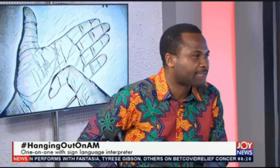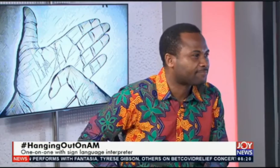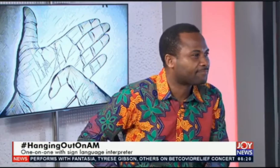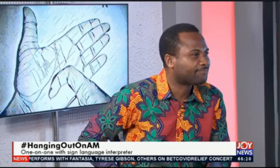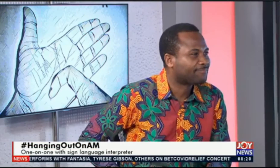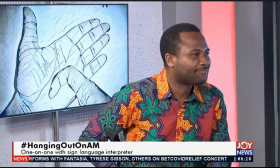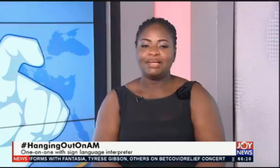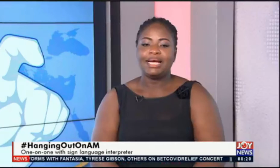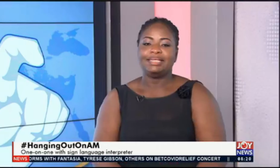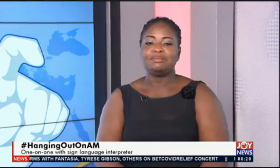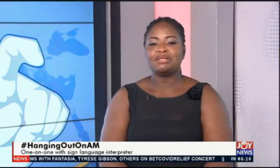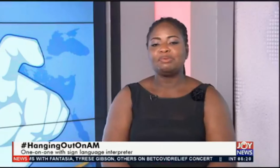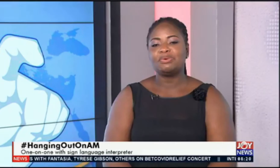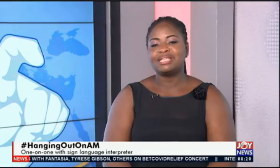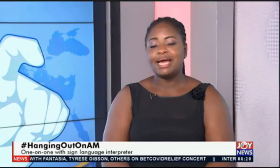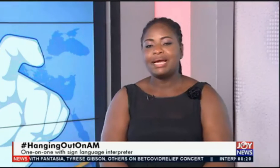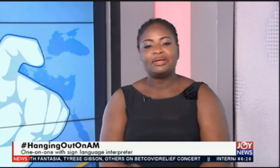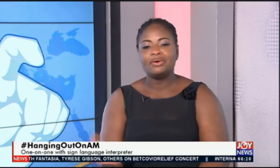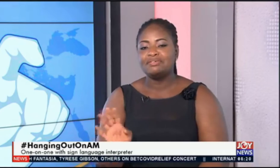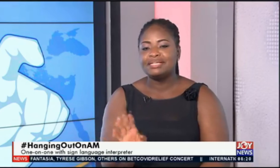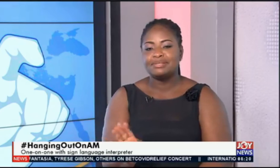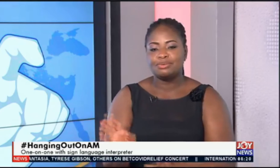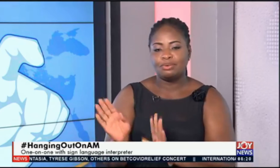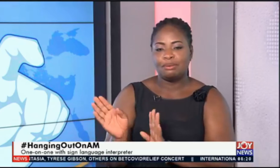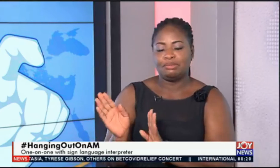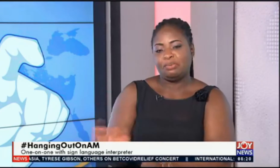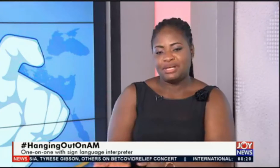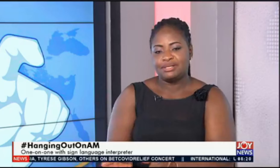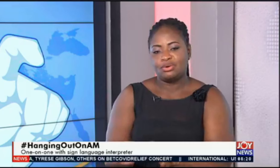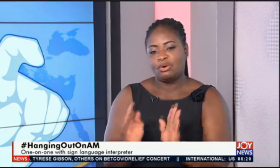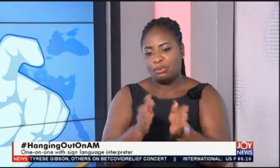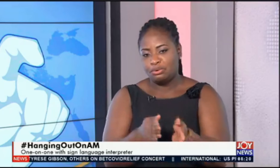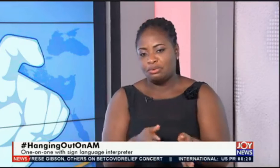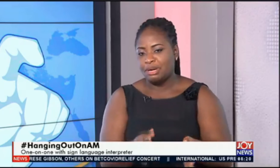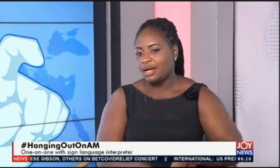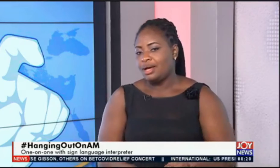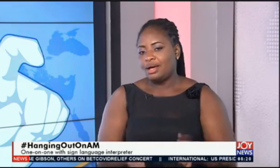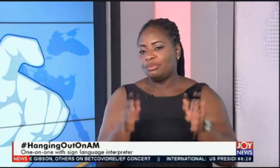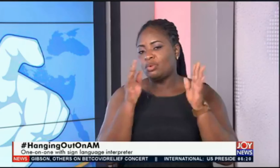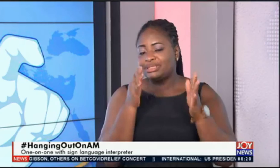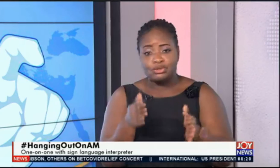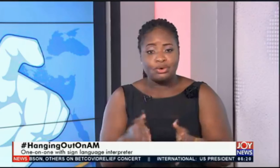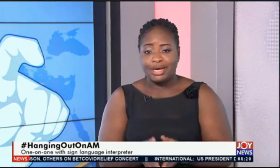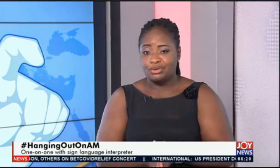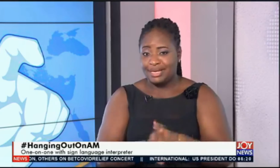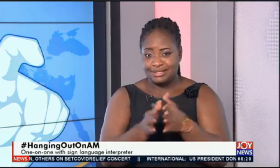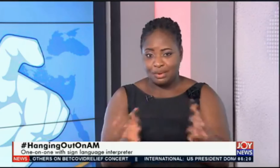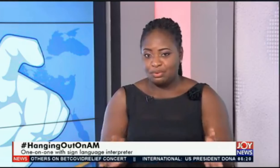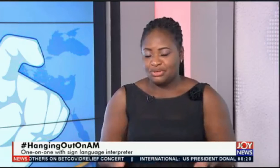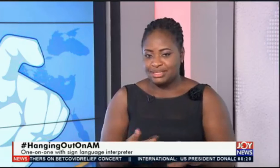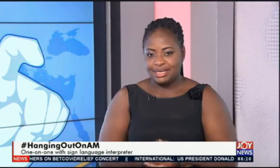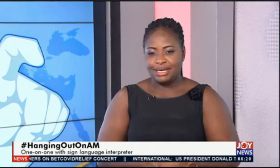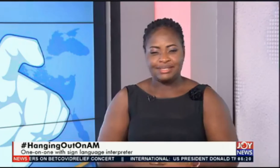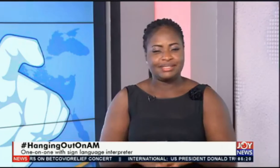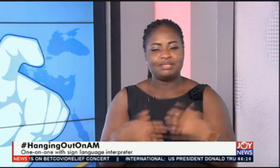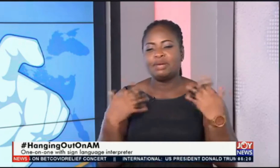virtually. Yeah. Sometimes people will say, hey, I don't even listen to maybe the president or Opon Nkrumah. I'll be watching you, though I don't understand what